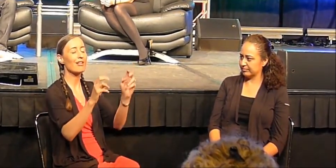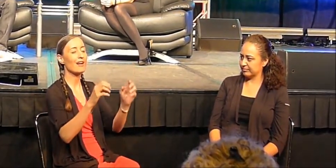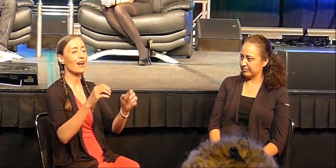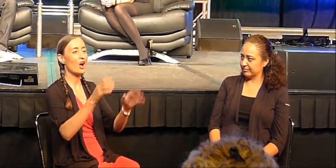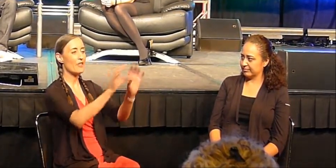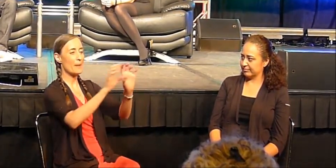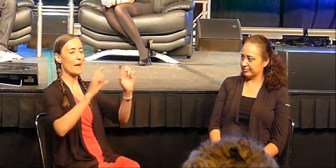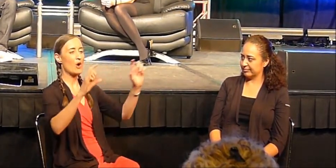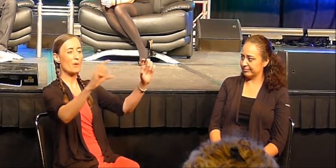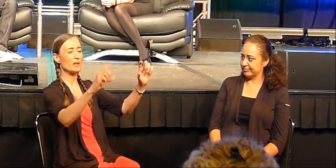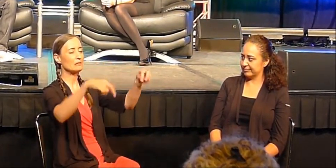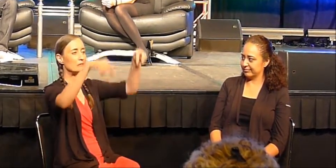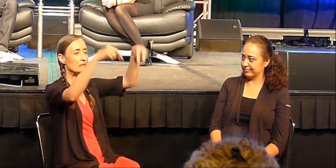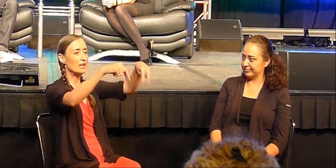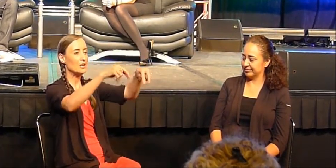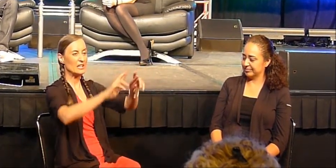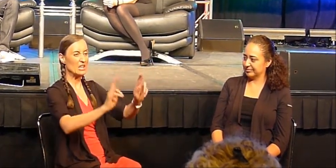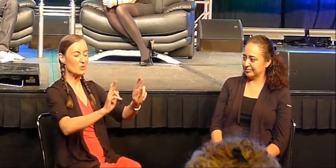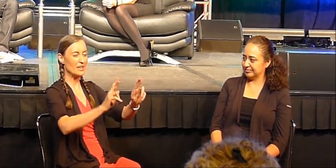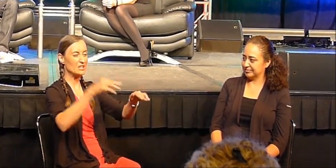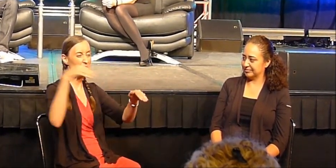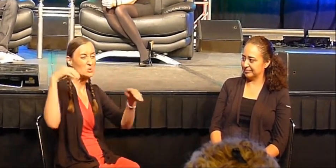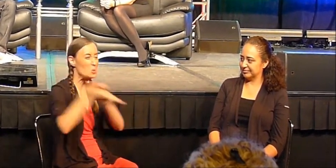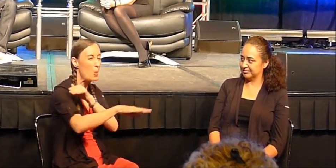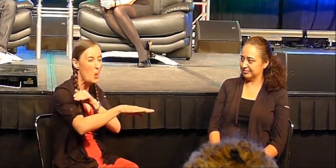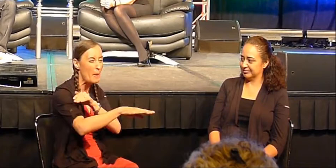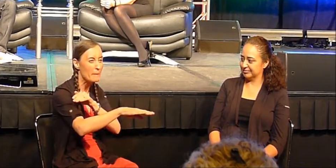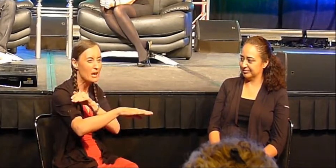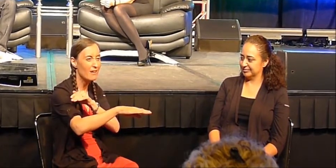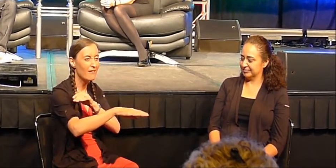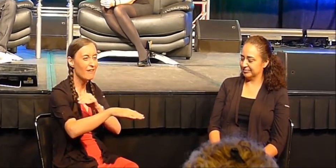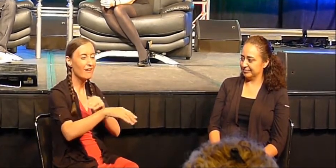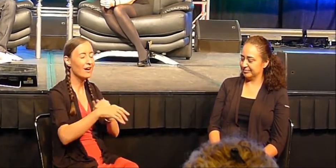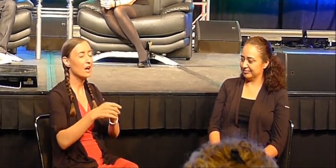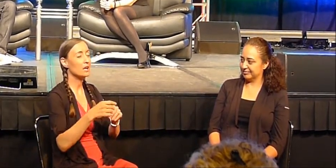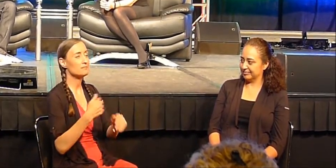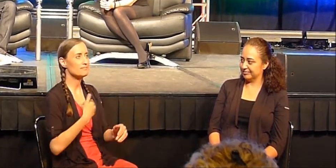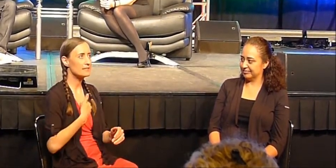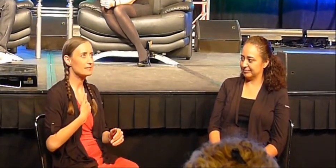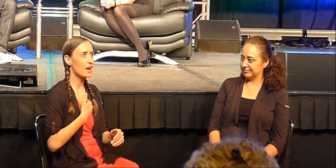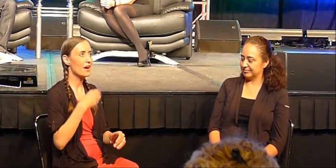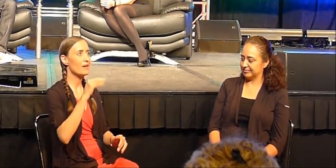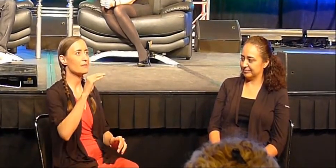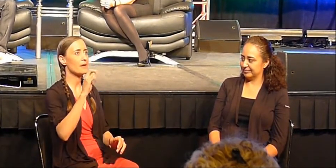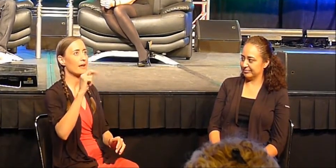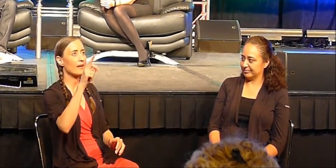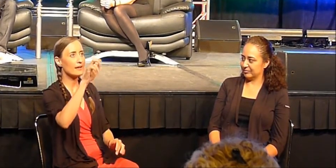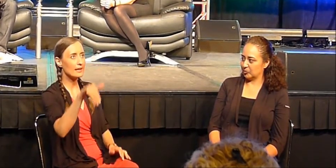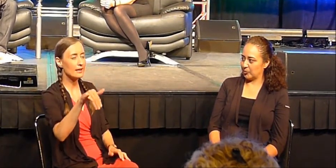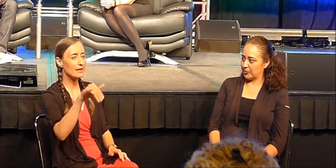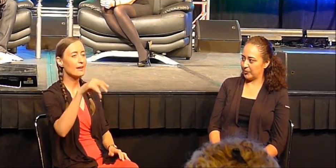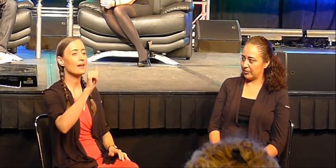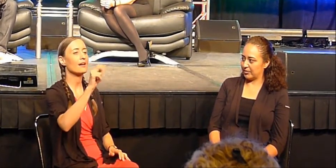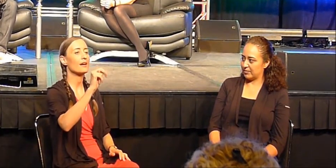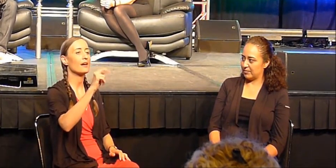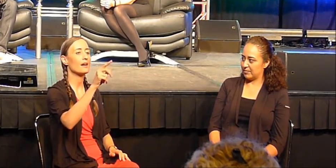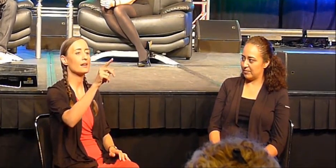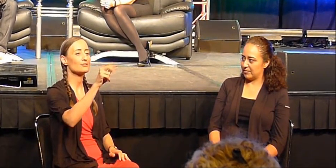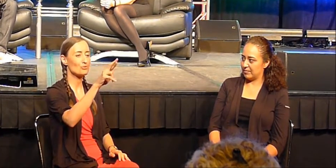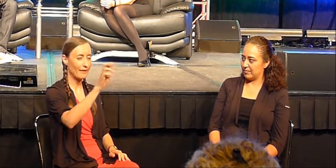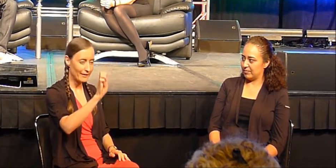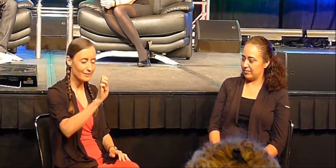about to storm Humperdinck's castle. And it was myself and Mandy and Andre.